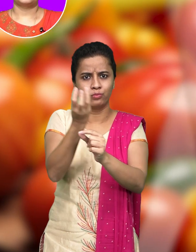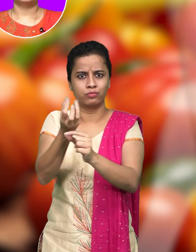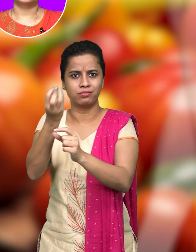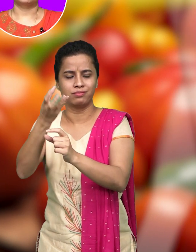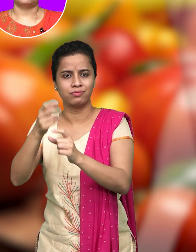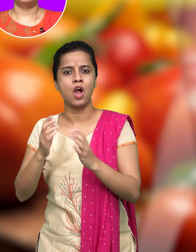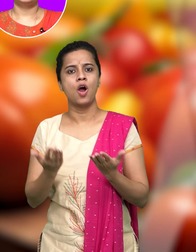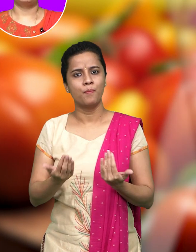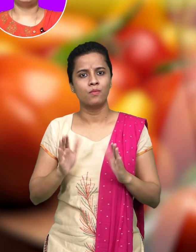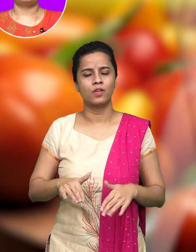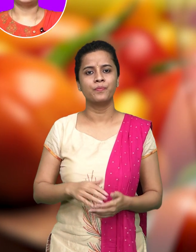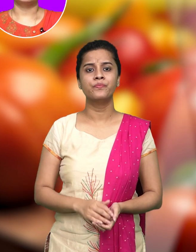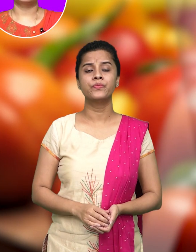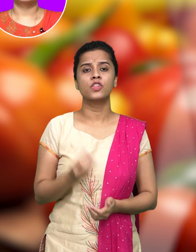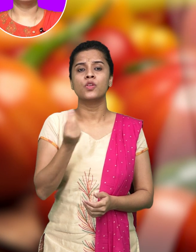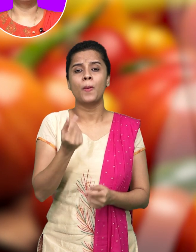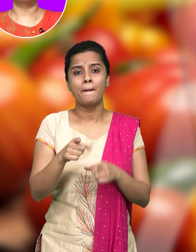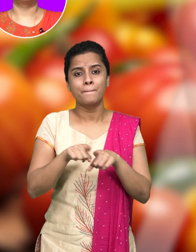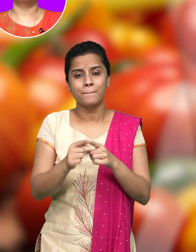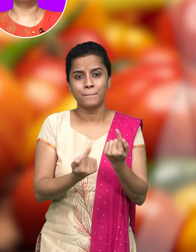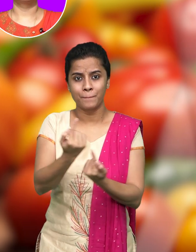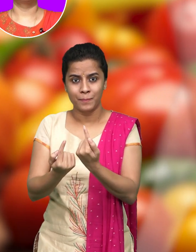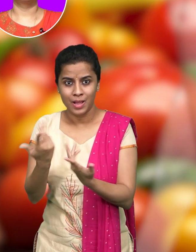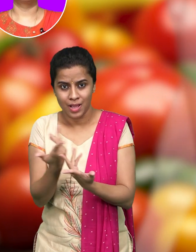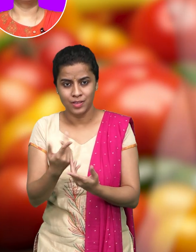Such plants are called epiphytes.